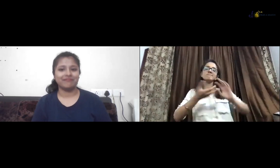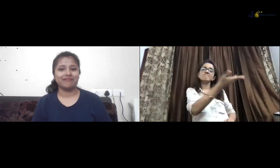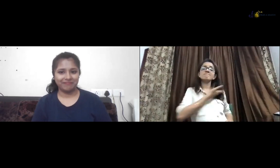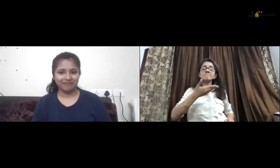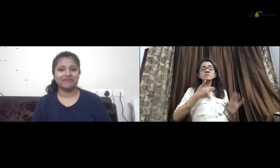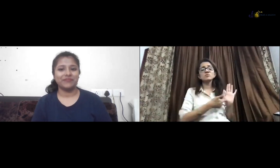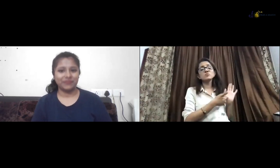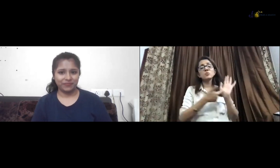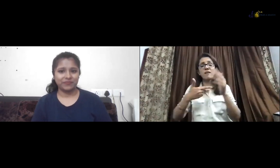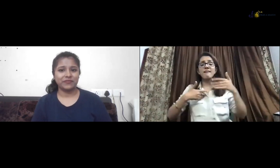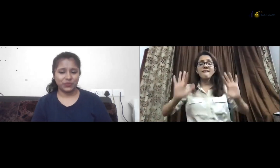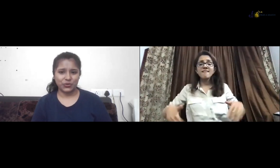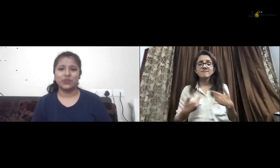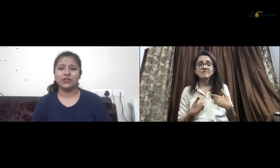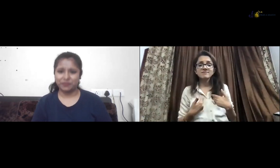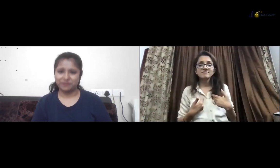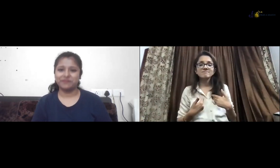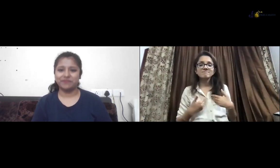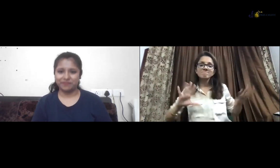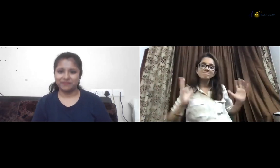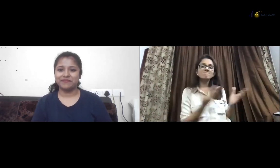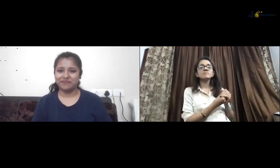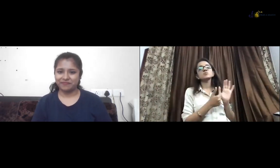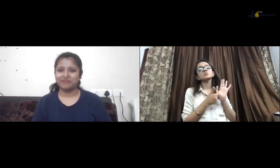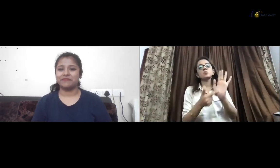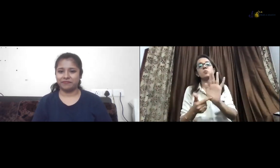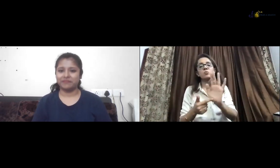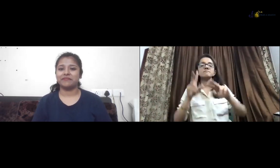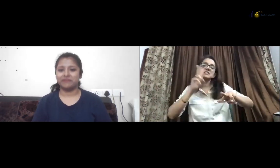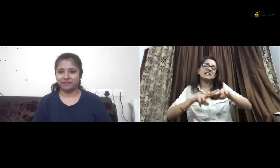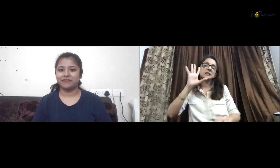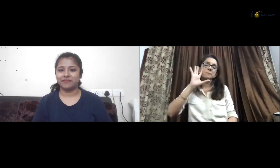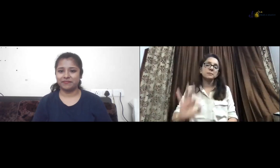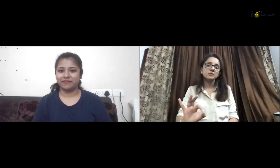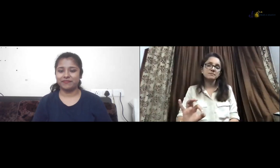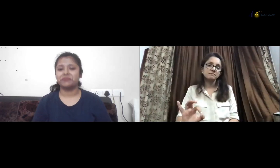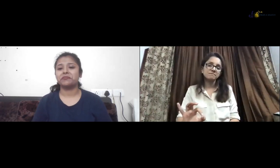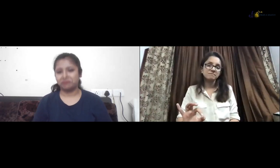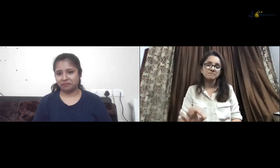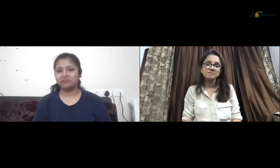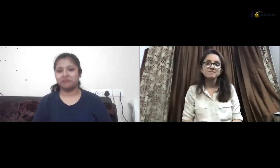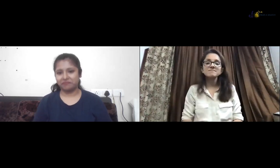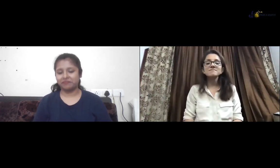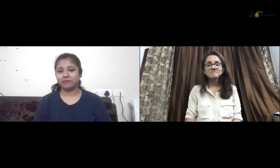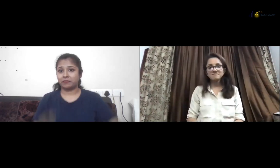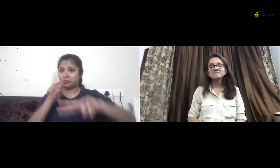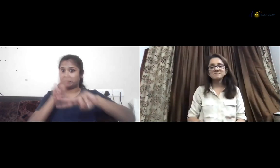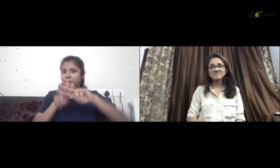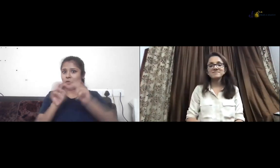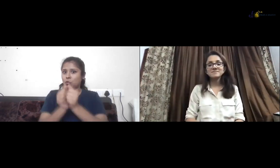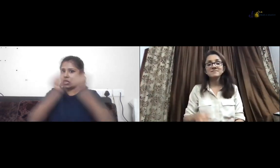them. That means we have to show that we are supporting this hashtag. So hashtag is